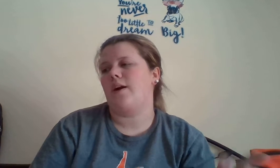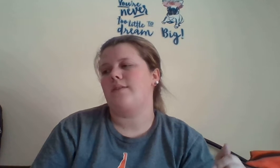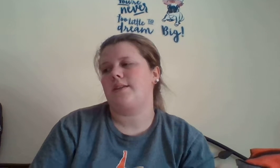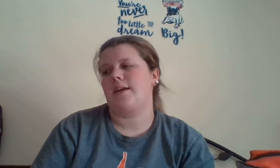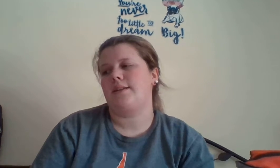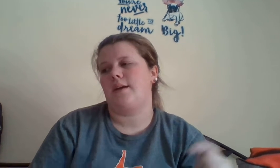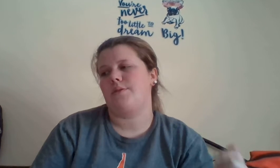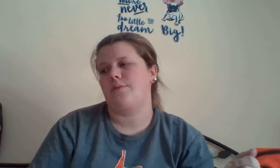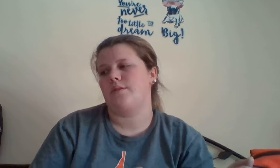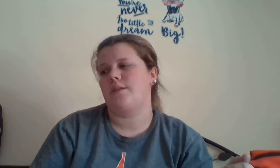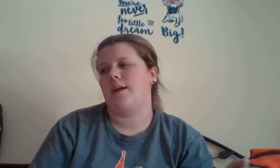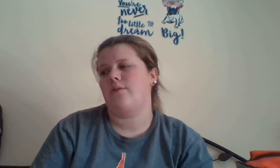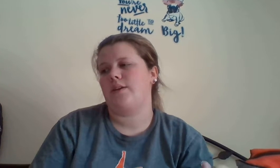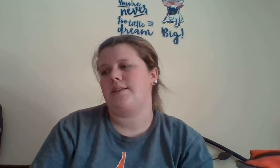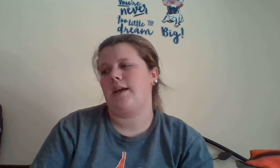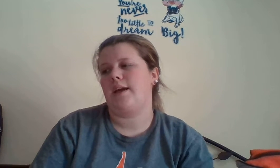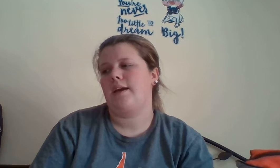5 is taking time to learn every day.